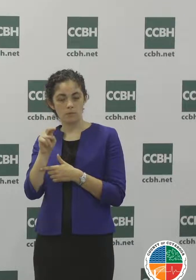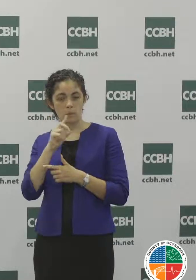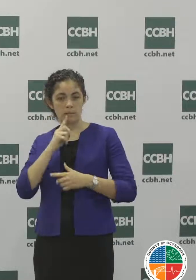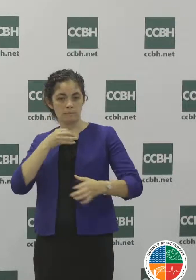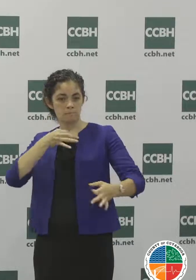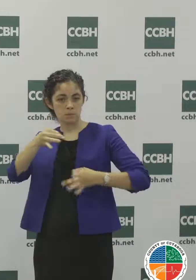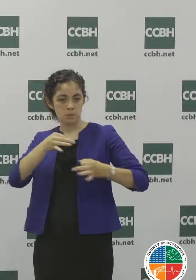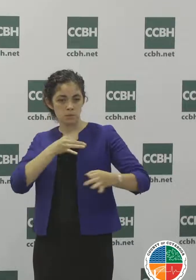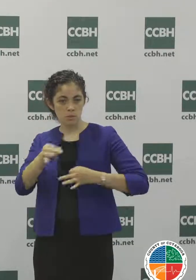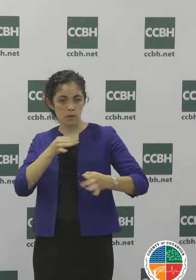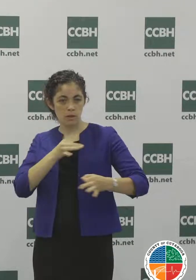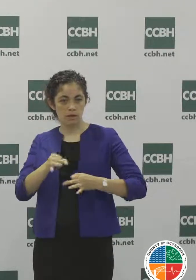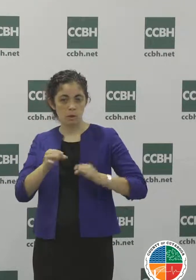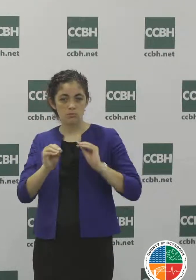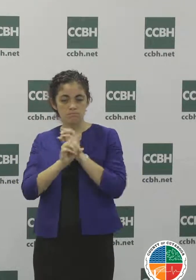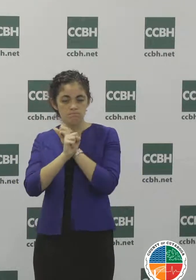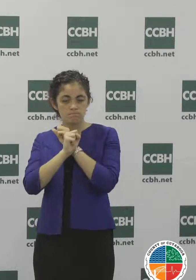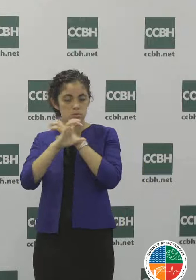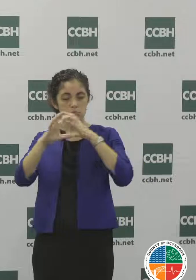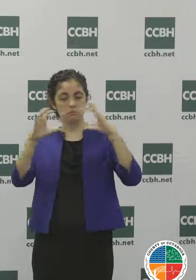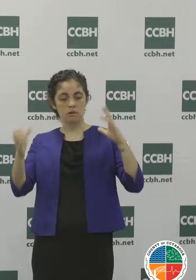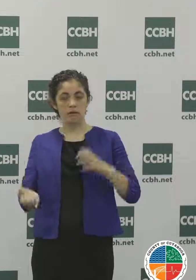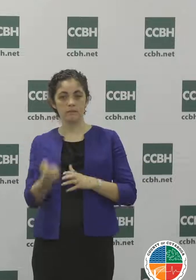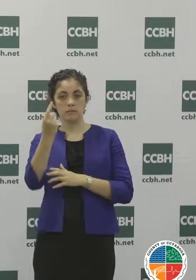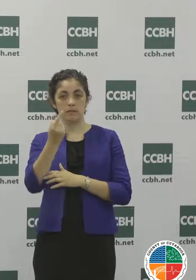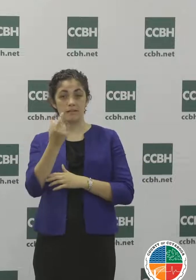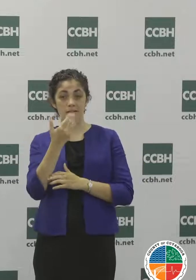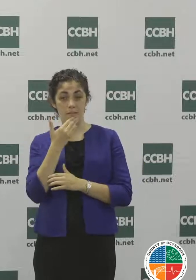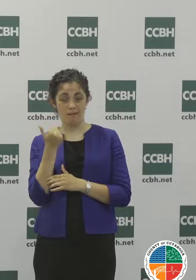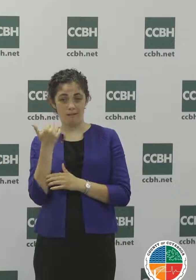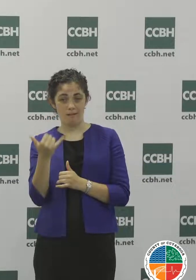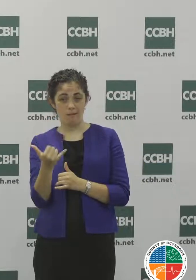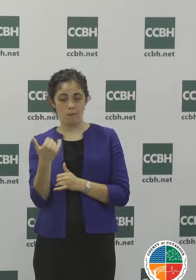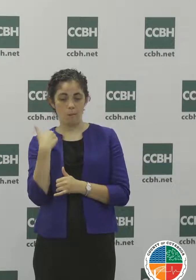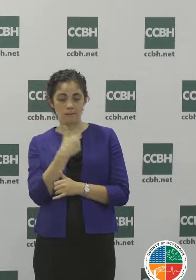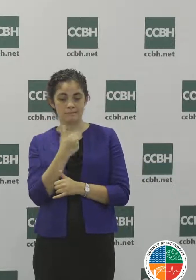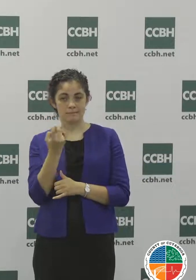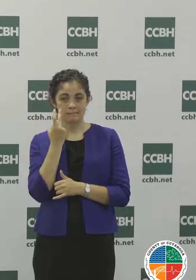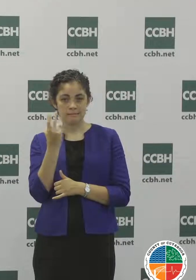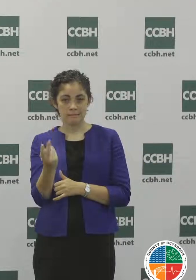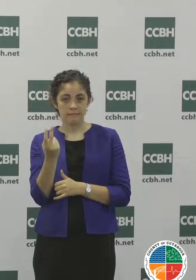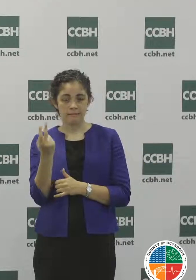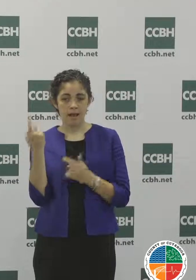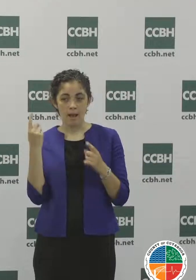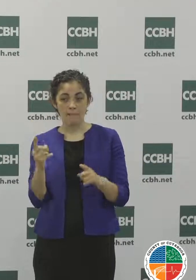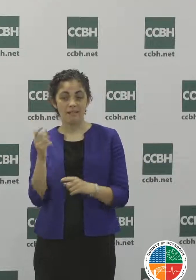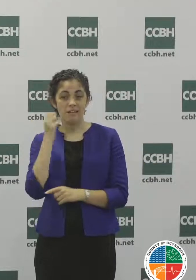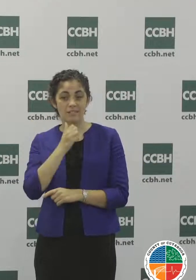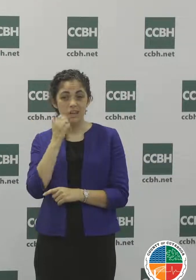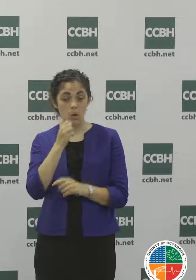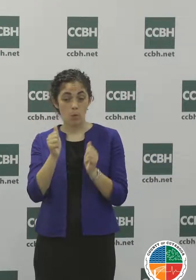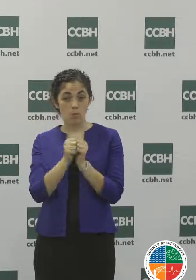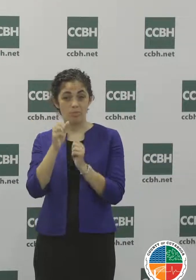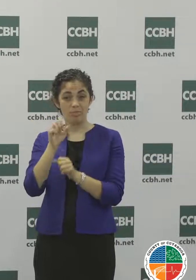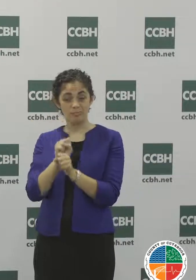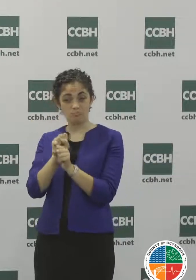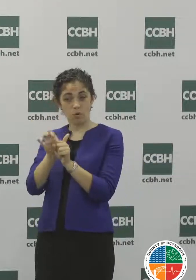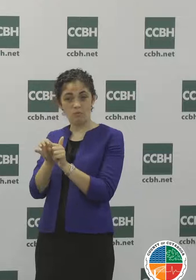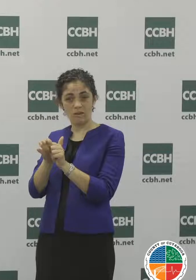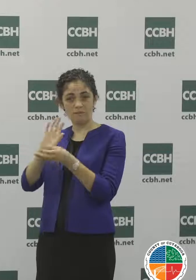of structural racism. We're seeing it daily in the COVID numbers that Dr. Gullett regularly talks